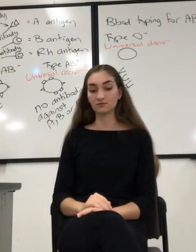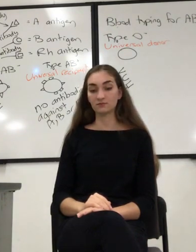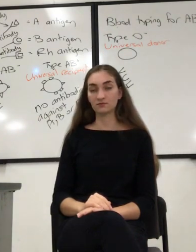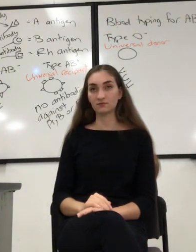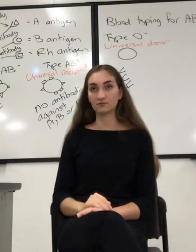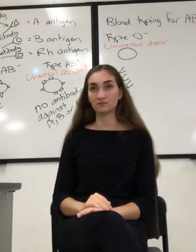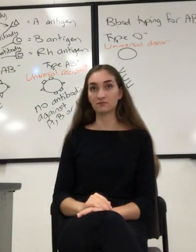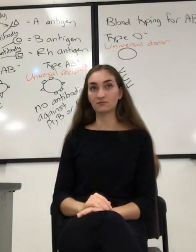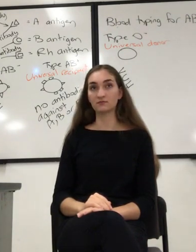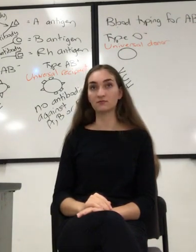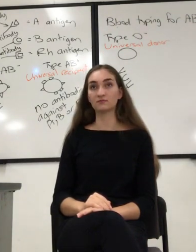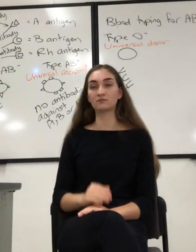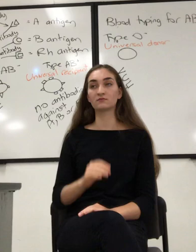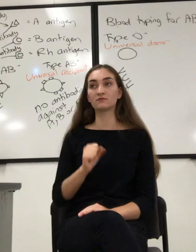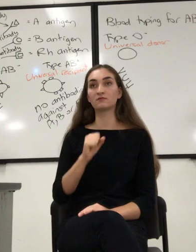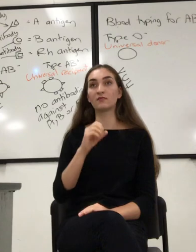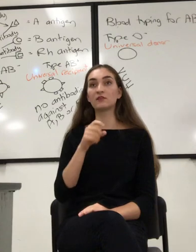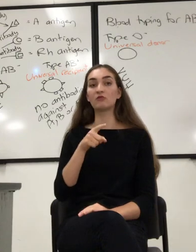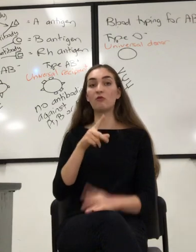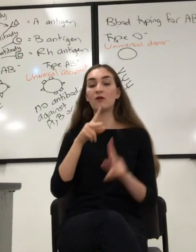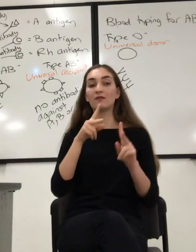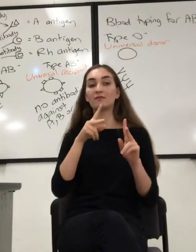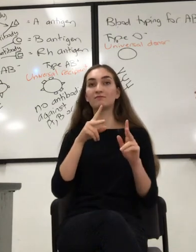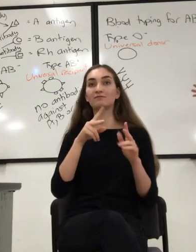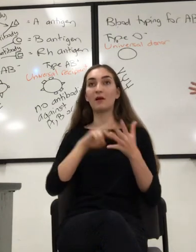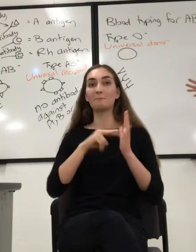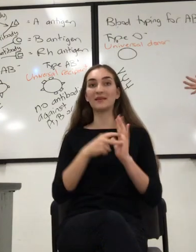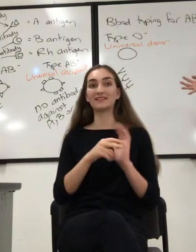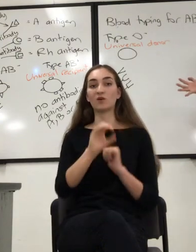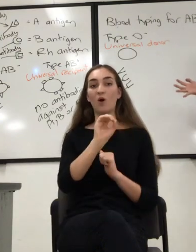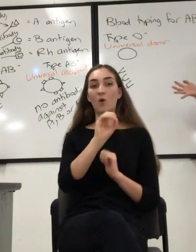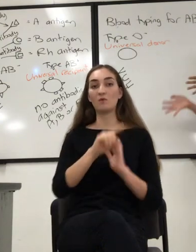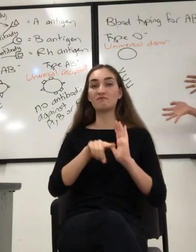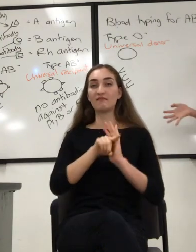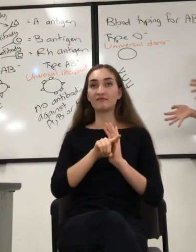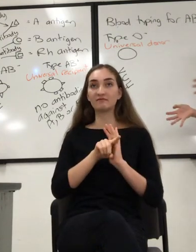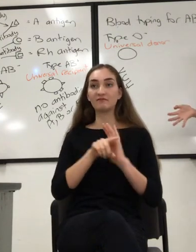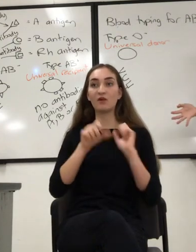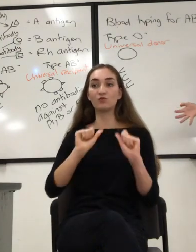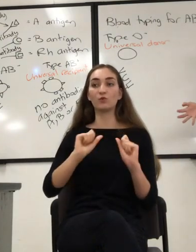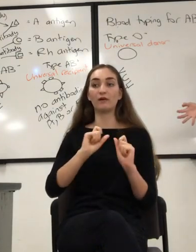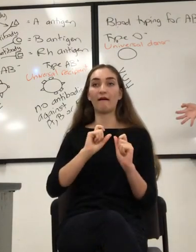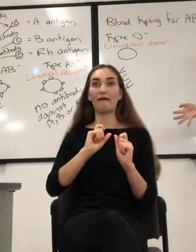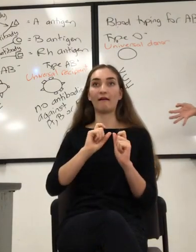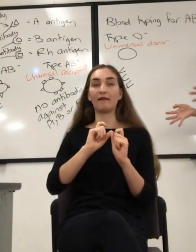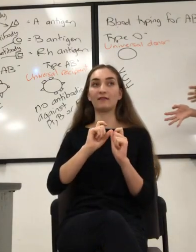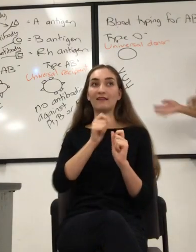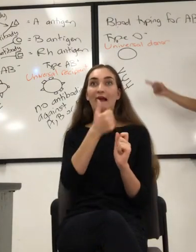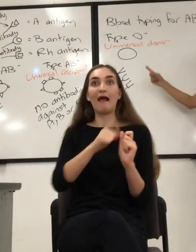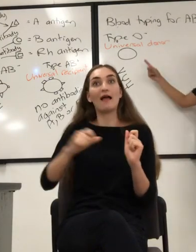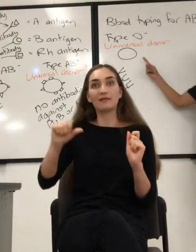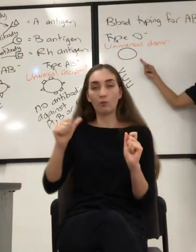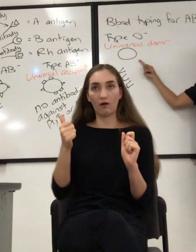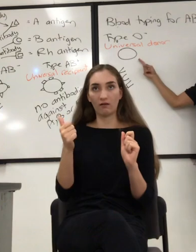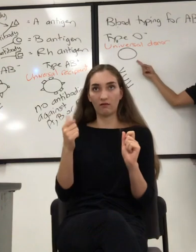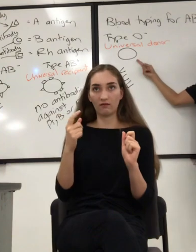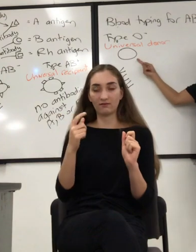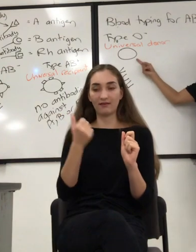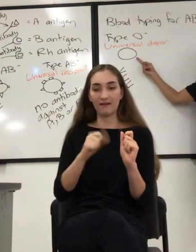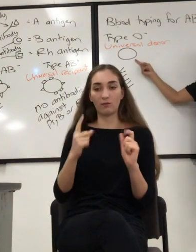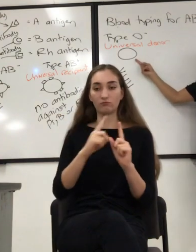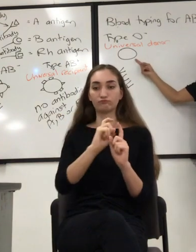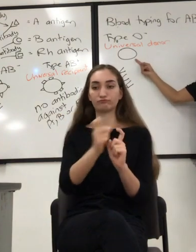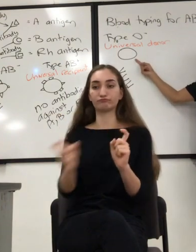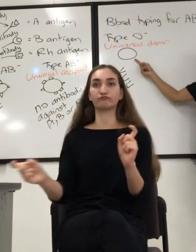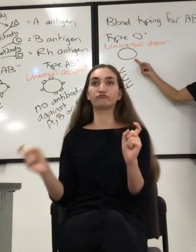And so universally, you can give this blood type to anyone else because when they